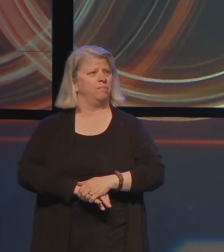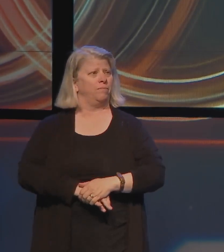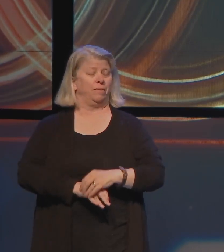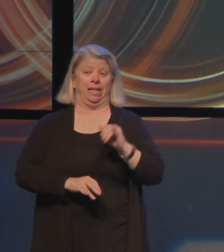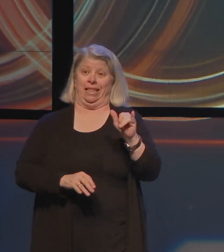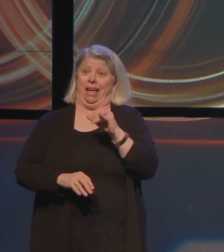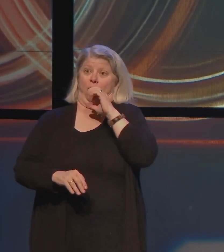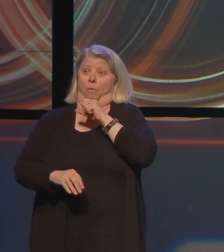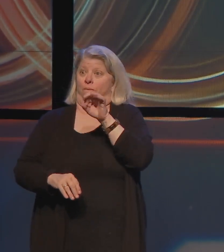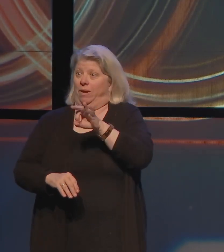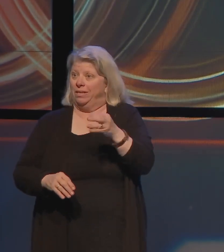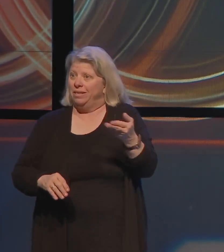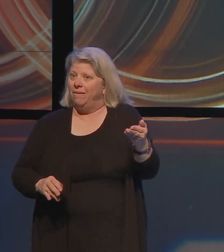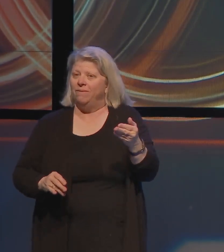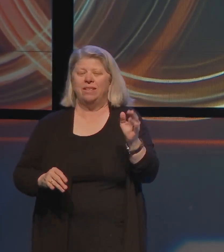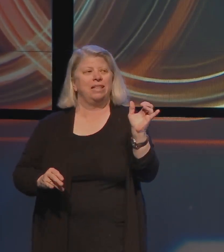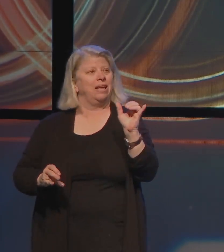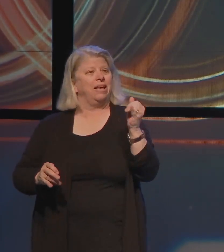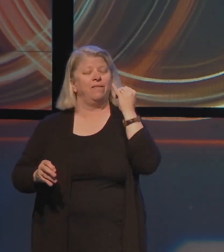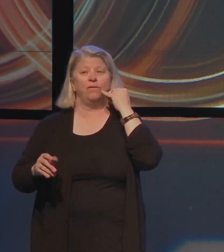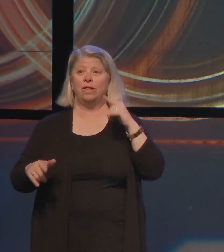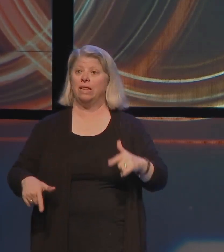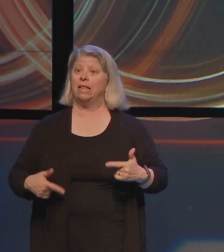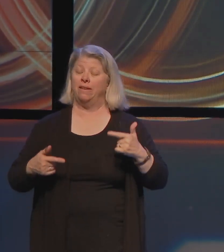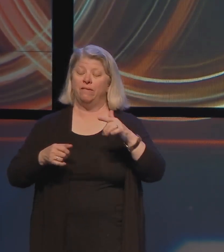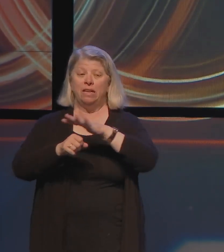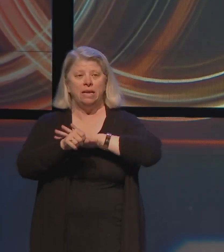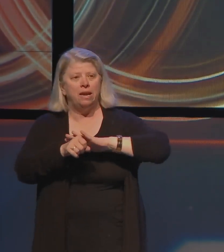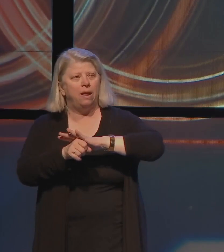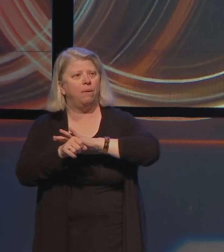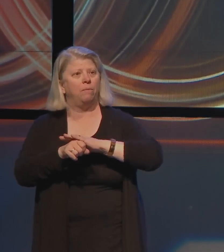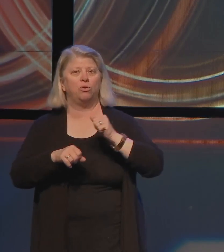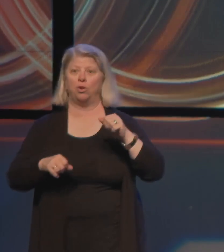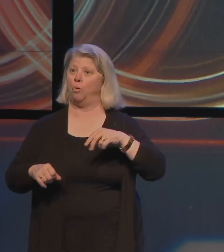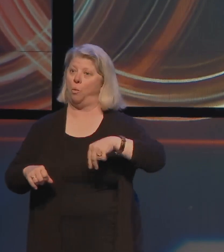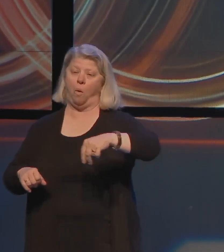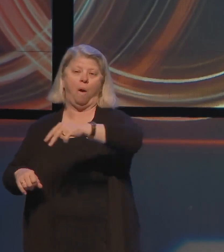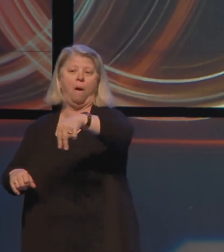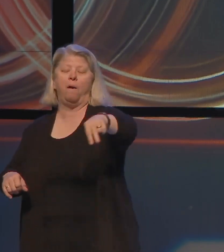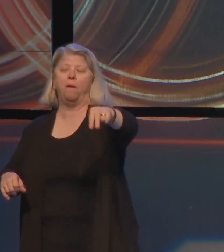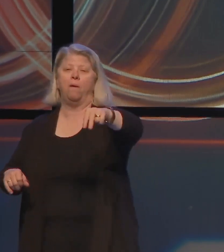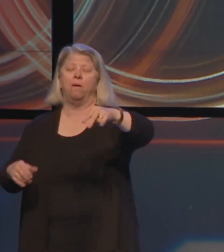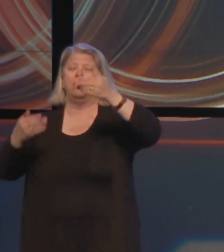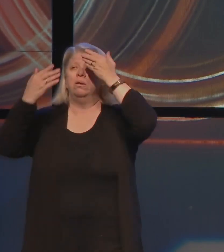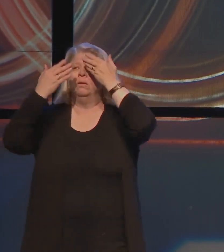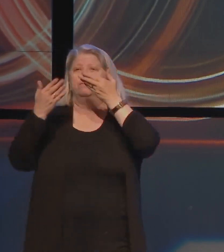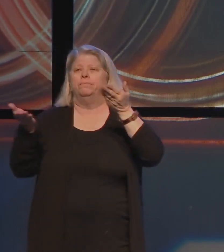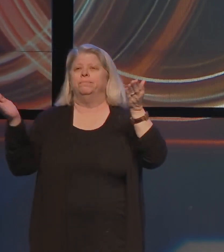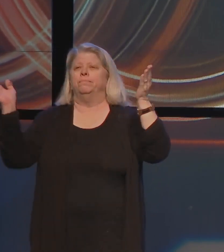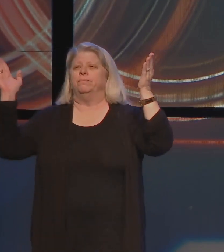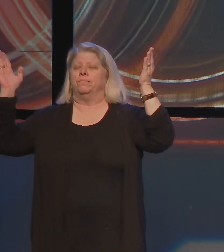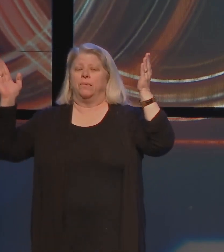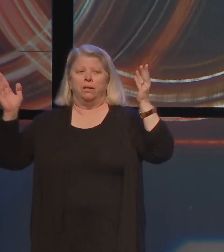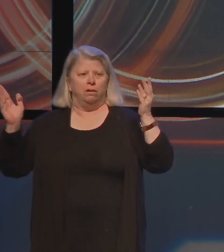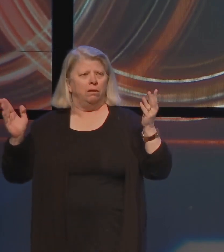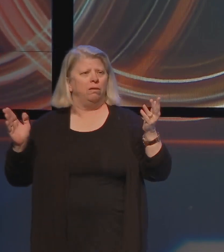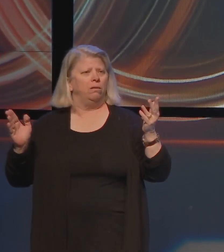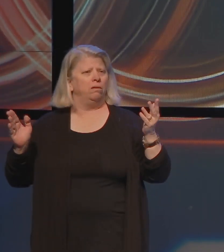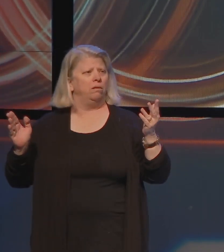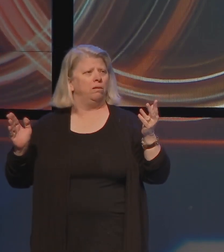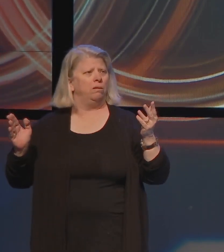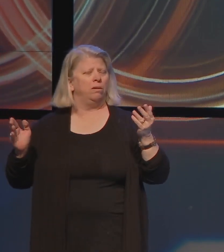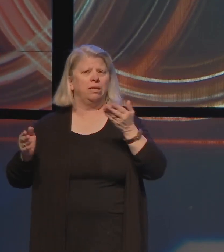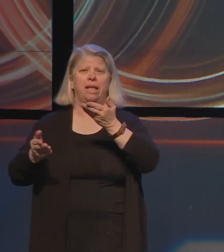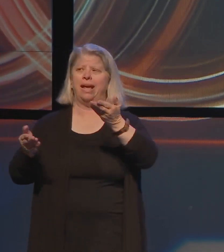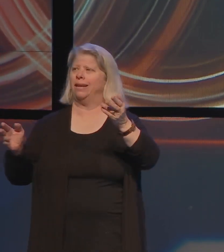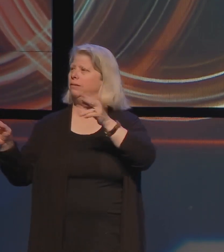This is old school stuff, but if you live in a neighborhood and you could walk and just open your mind up to the